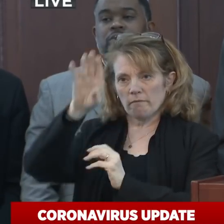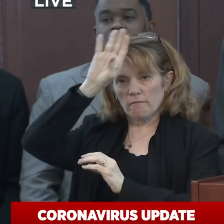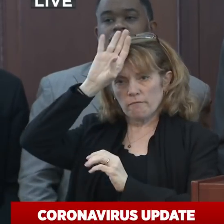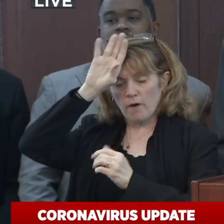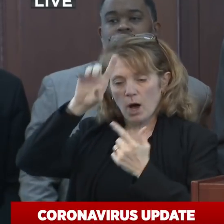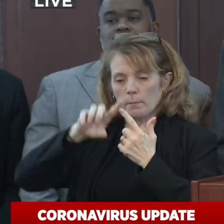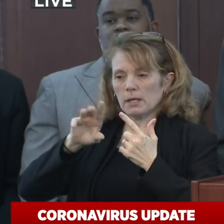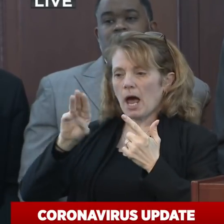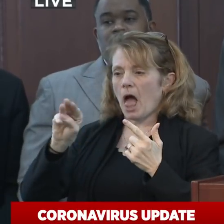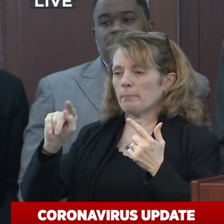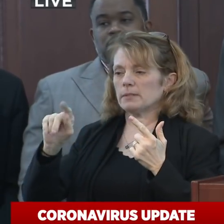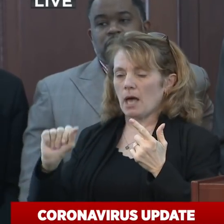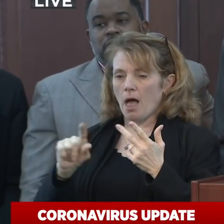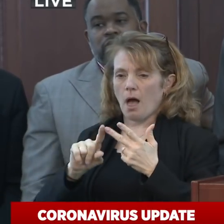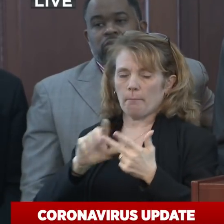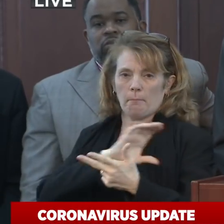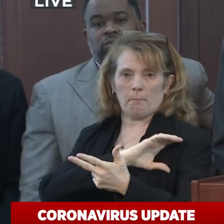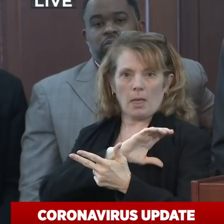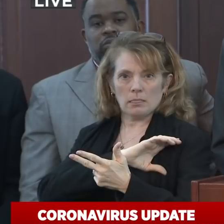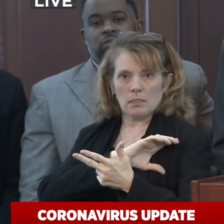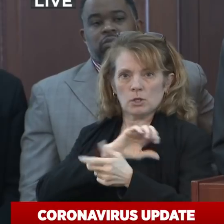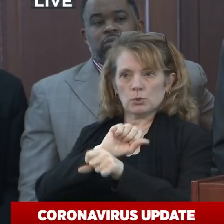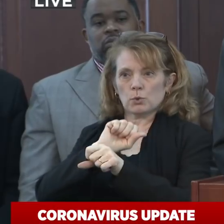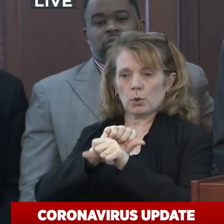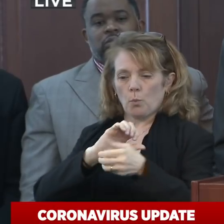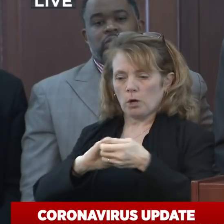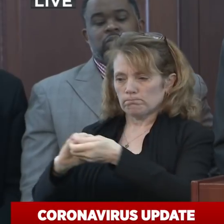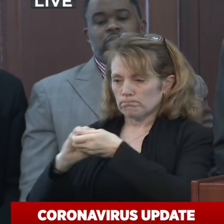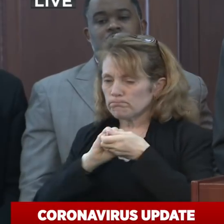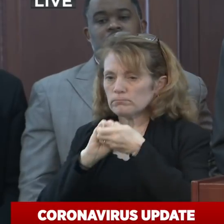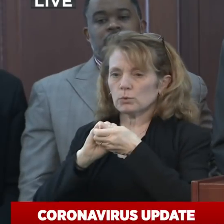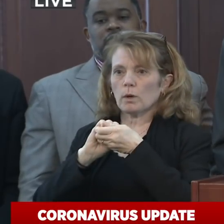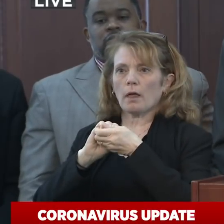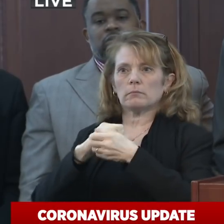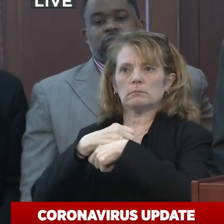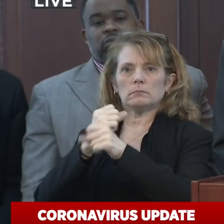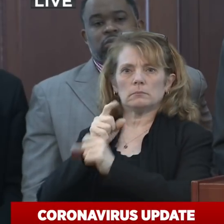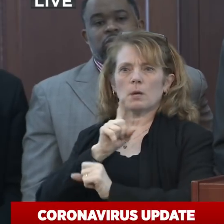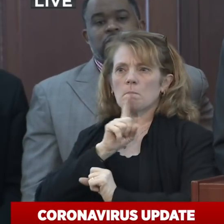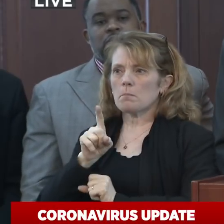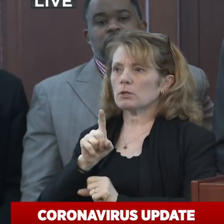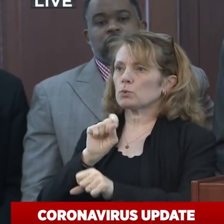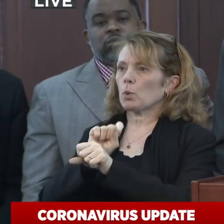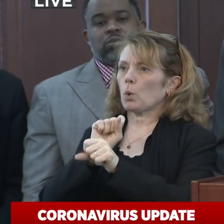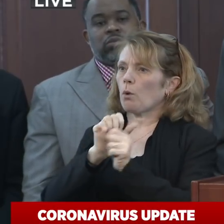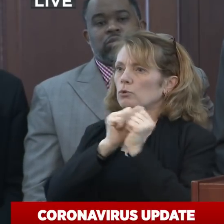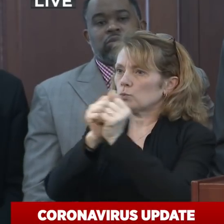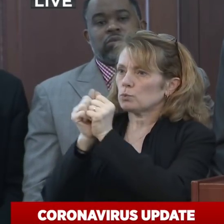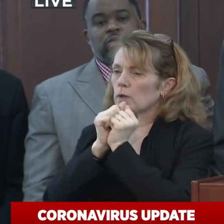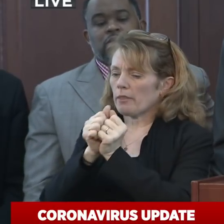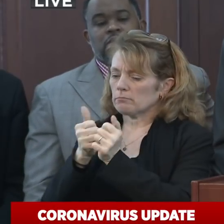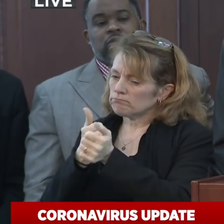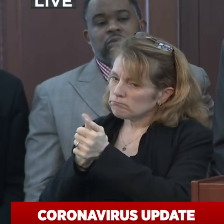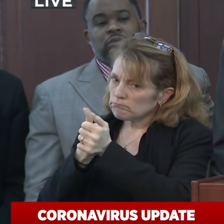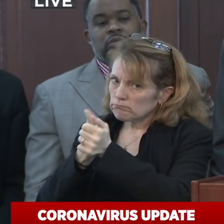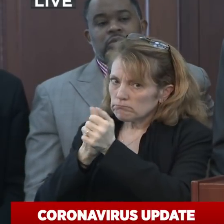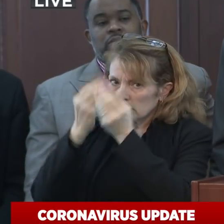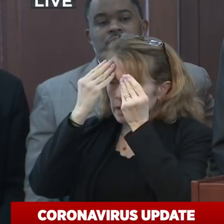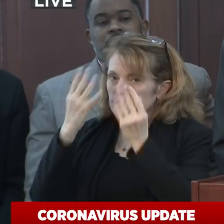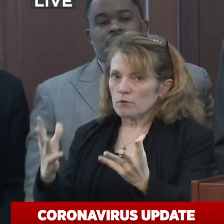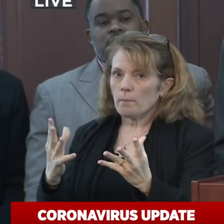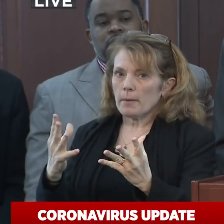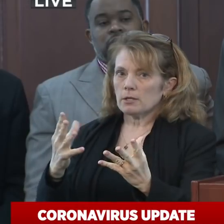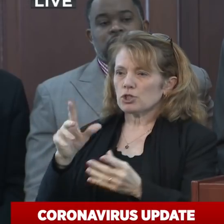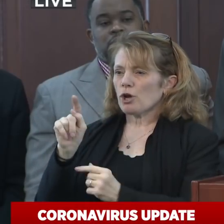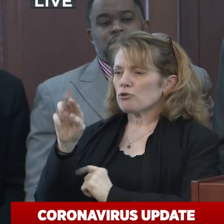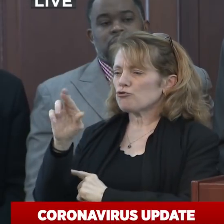with our police department, and others to make sure that we're all working together and tracking the information as it comes in.